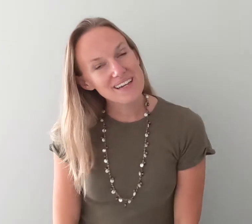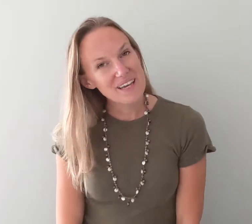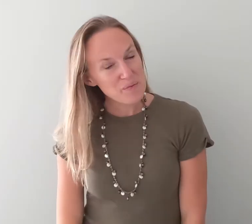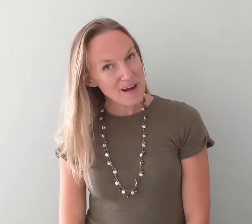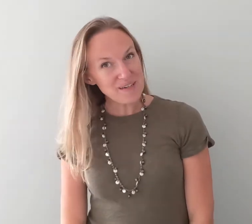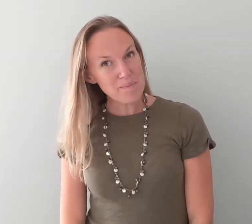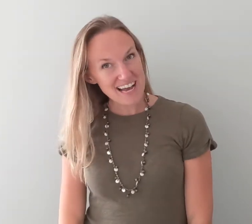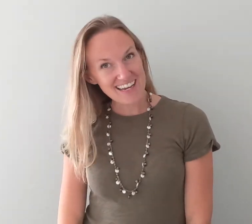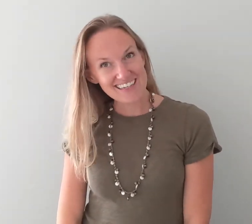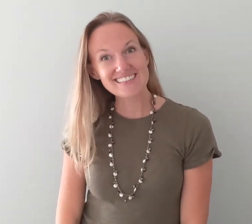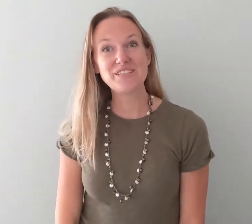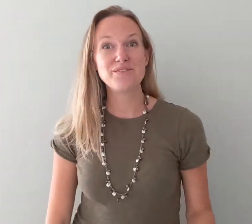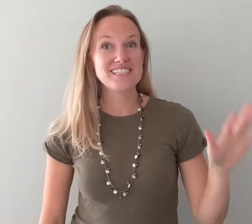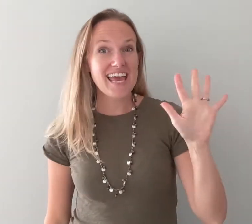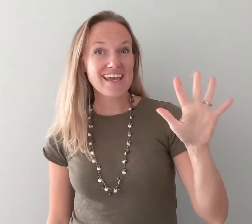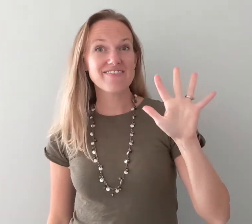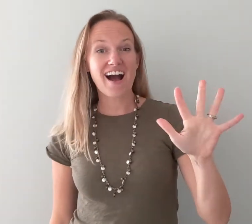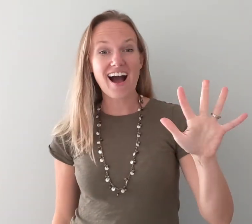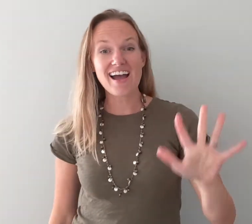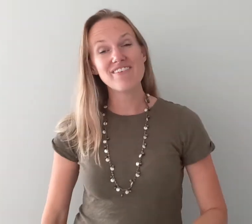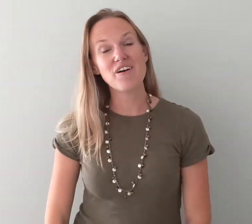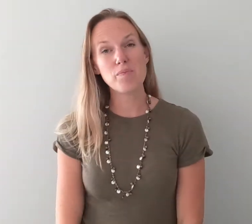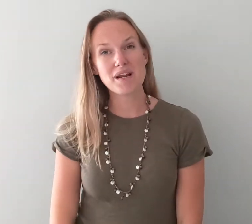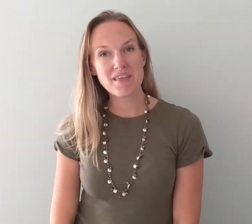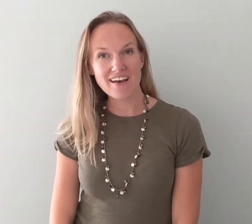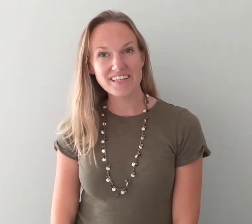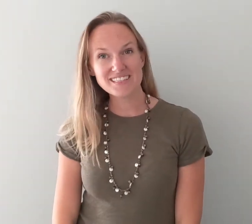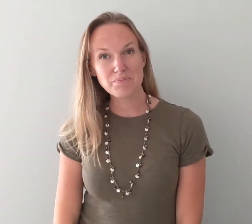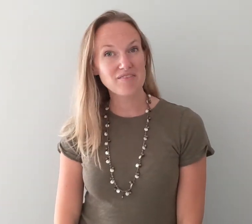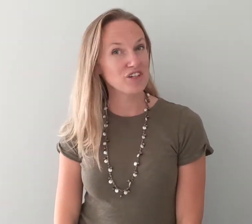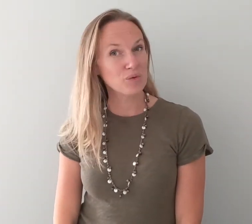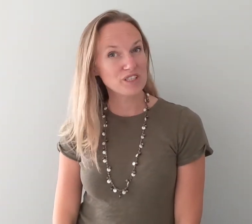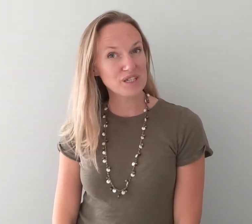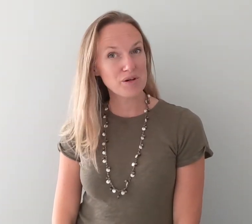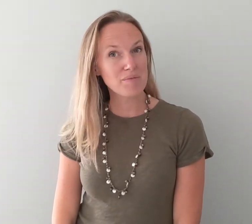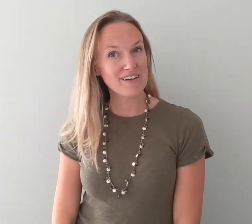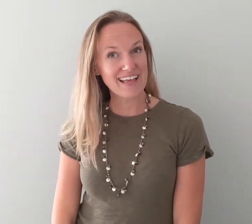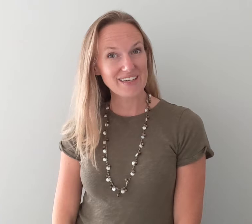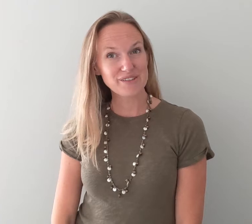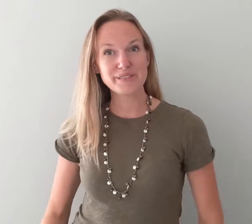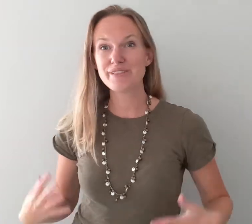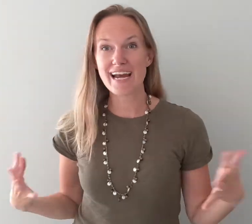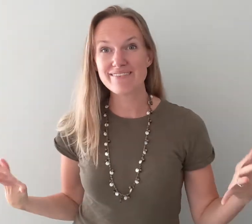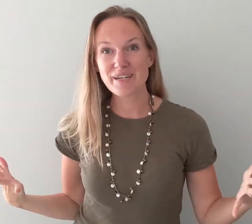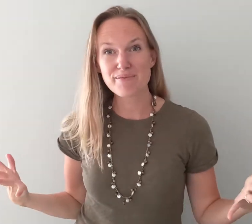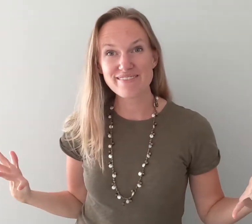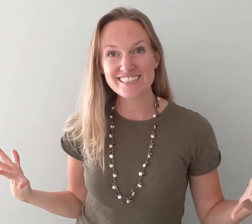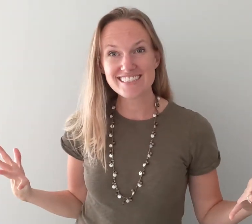everyone, and welcome back to day 5 of Open Up the Heavens by Vertical Worship or Meredith Andrews, whichever your preference.